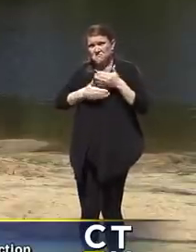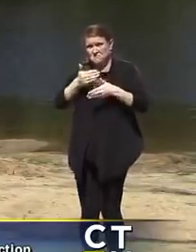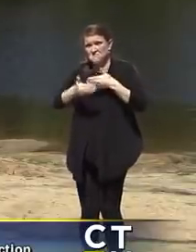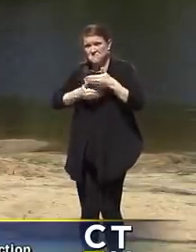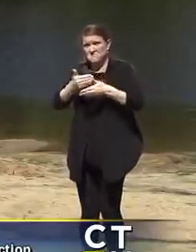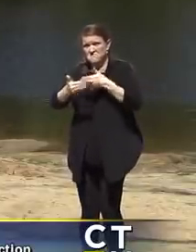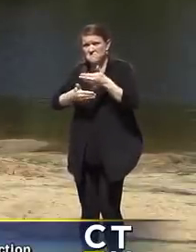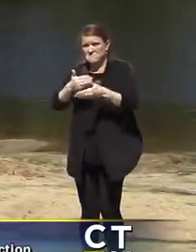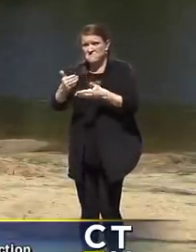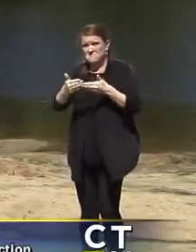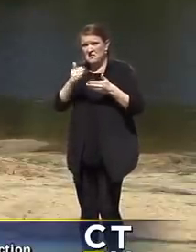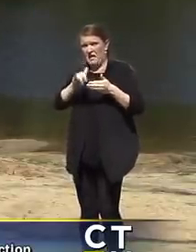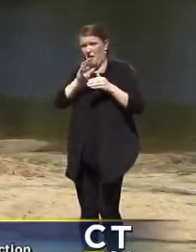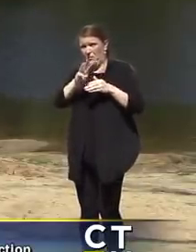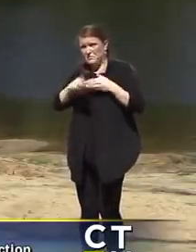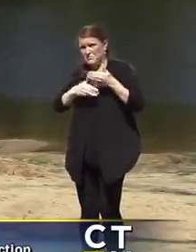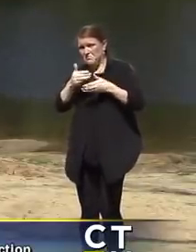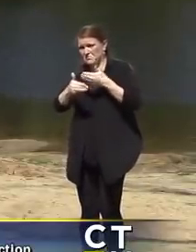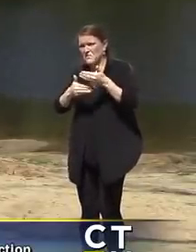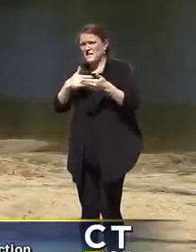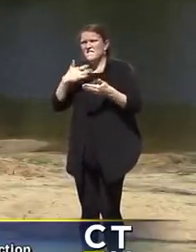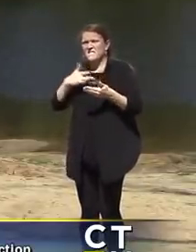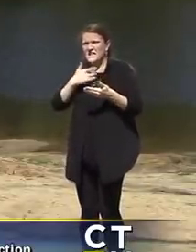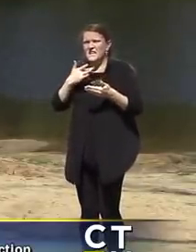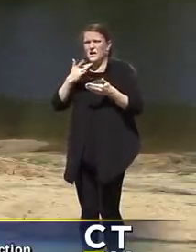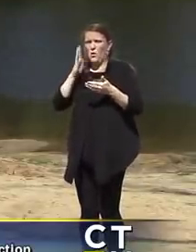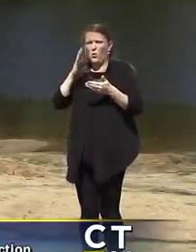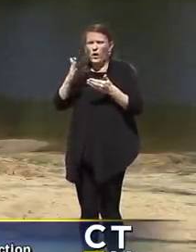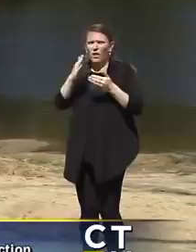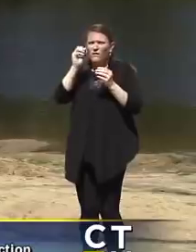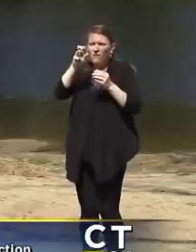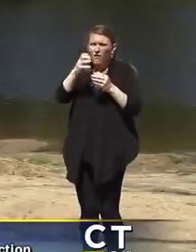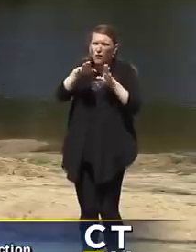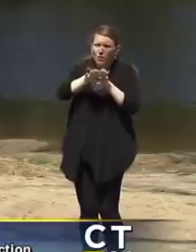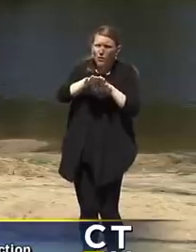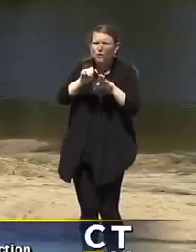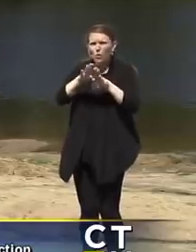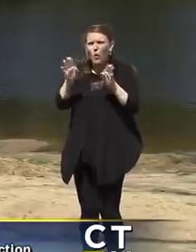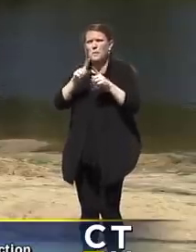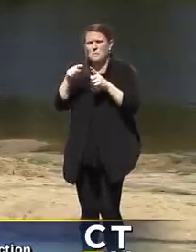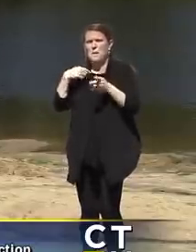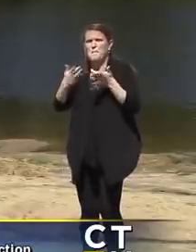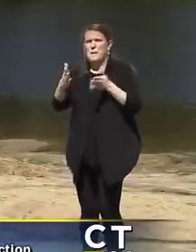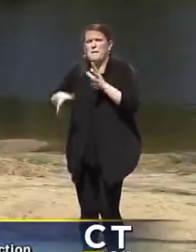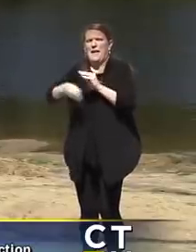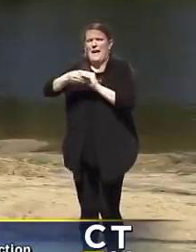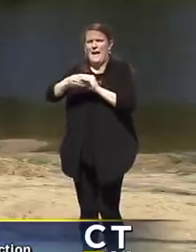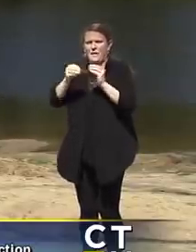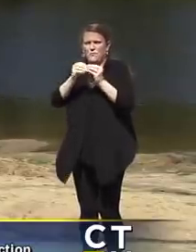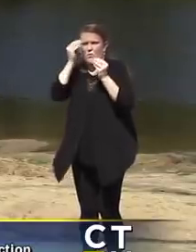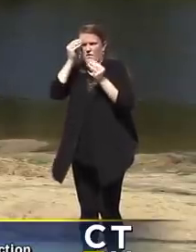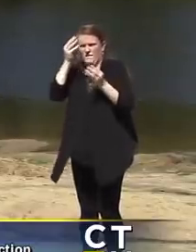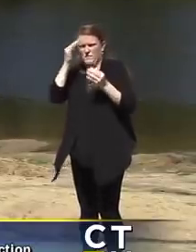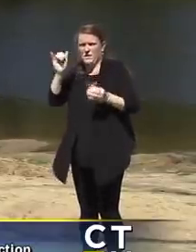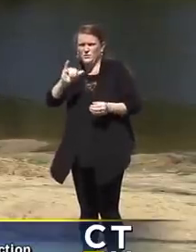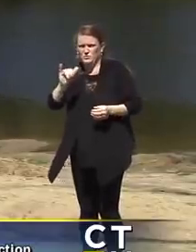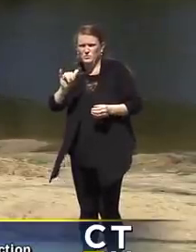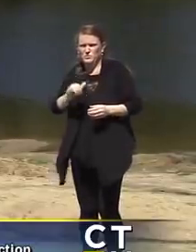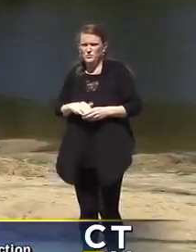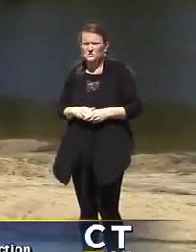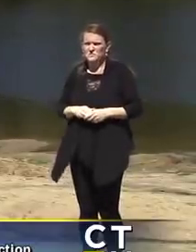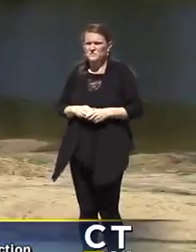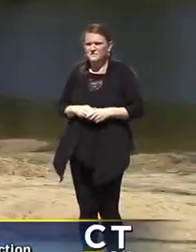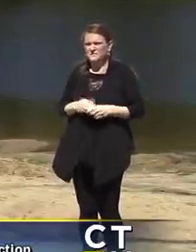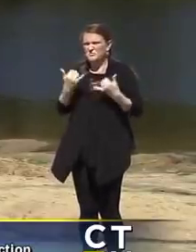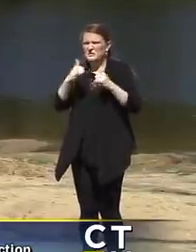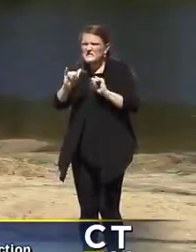also provide additional resource information for closure information for other types of recreational facilities. More to come on